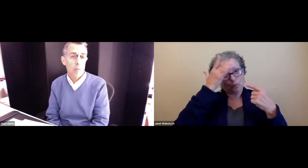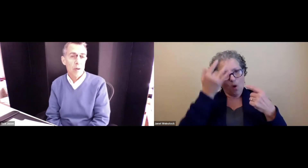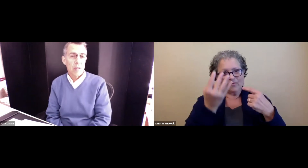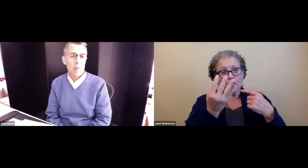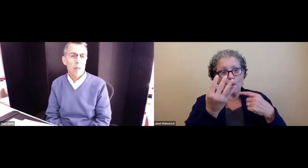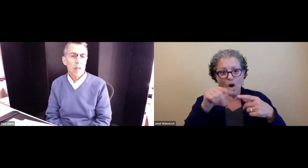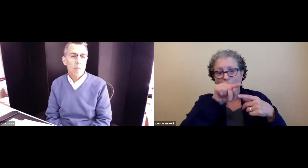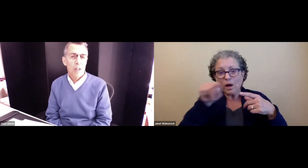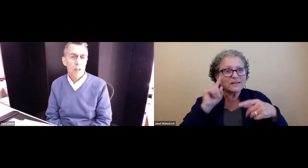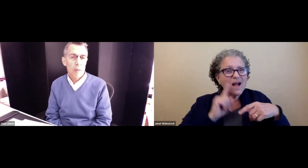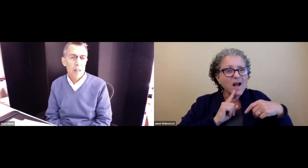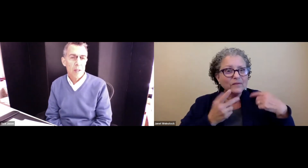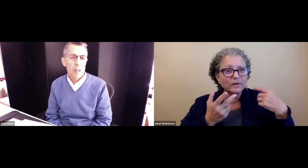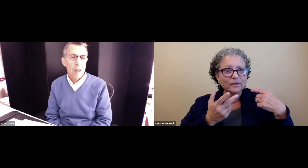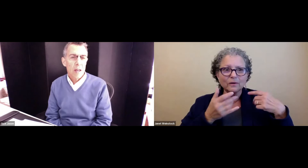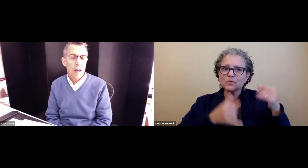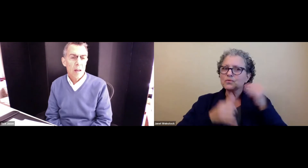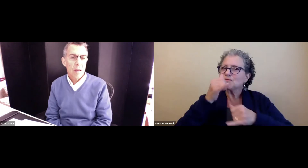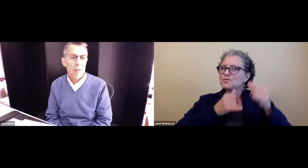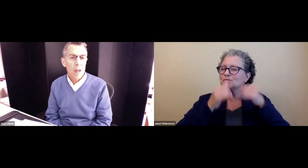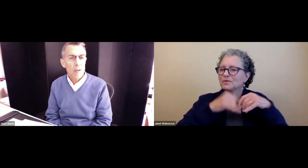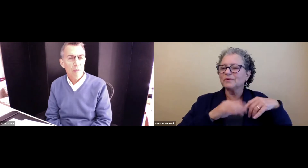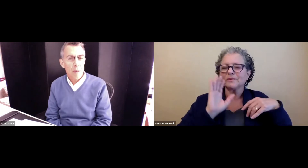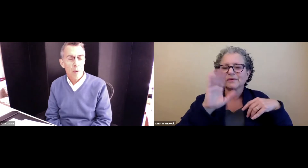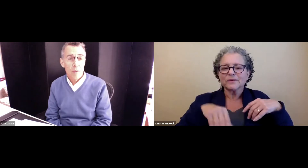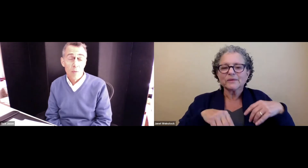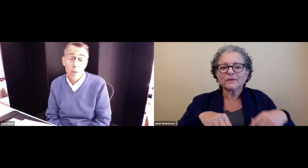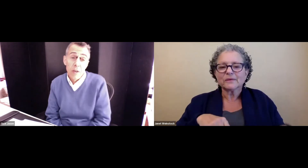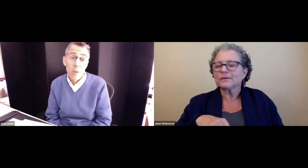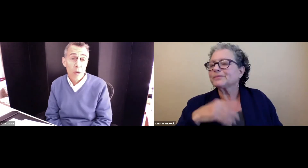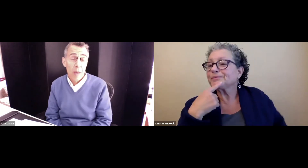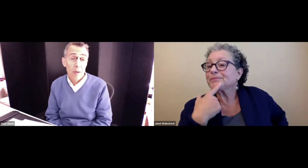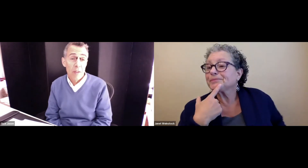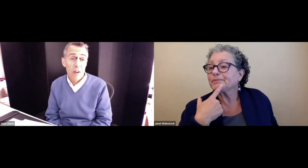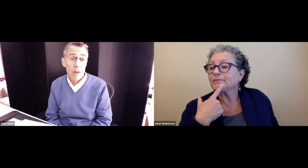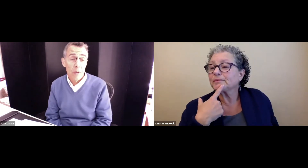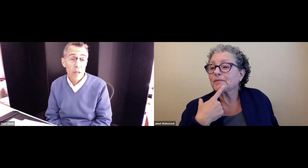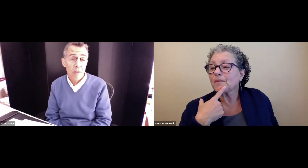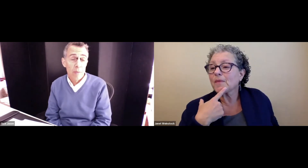and particularly because of the other deaf people, and we didn't know what would happen if they found out we were deaf.